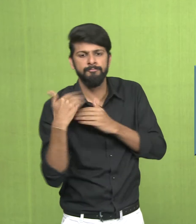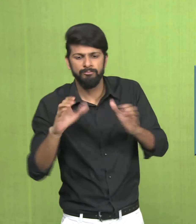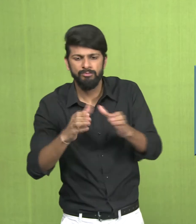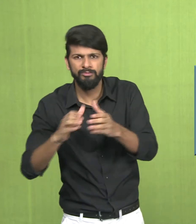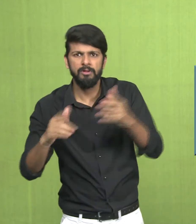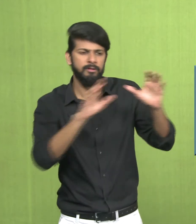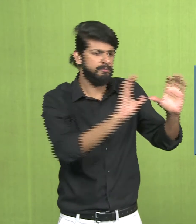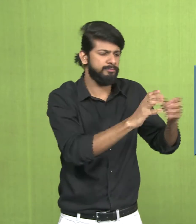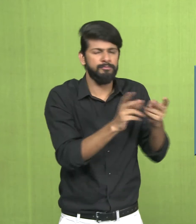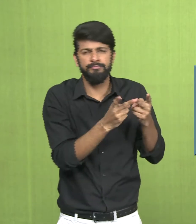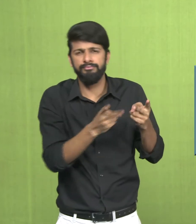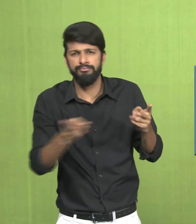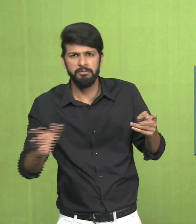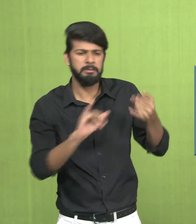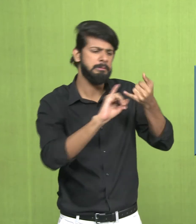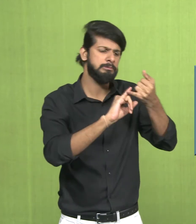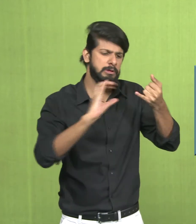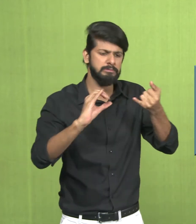Stratification on the basis of the economic status,